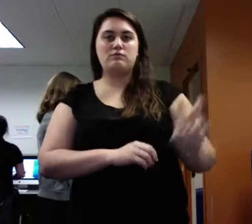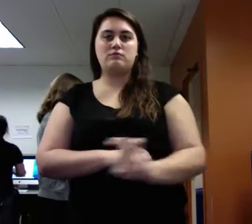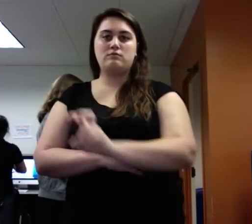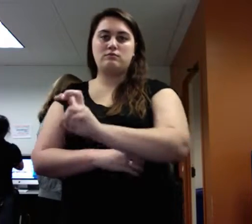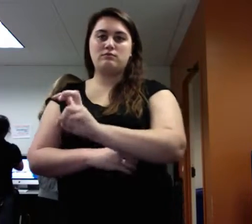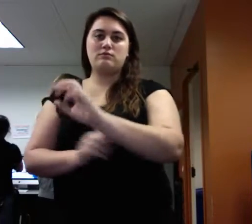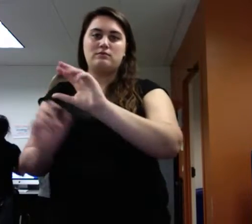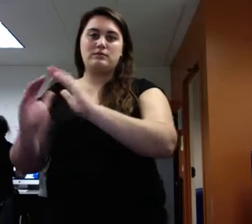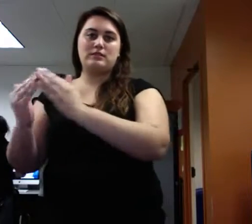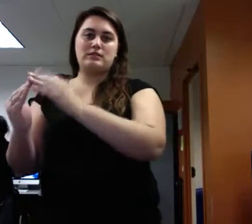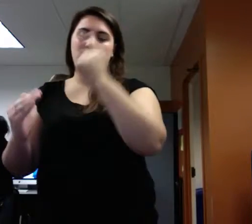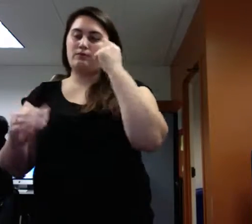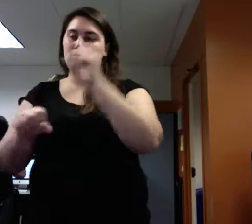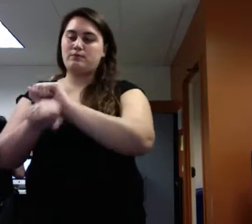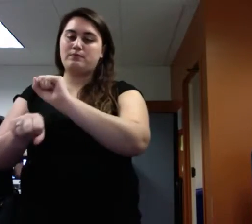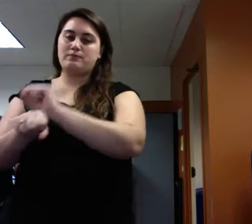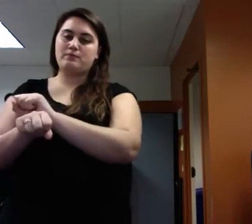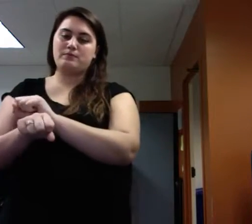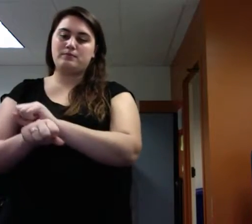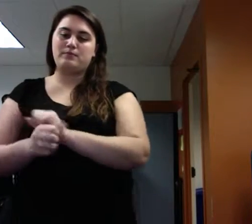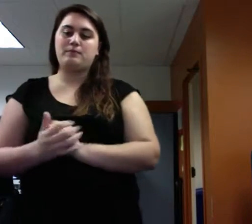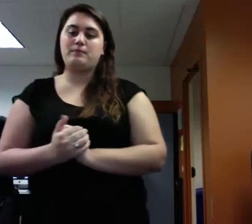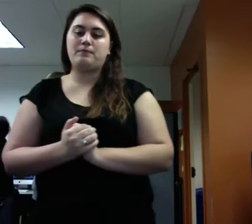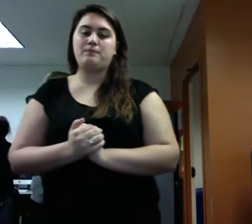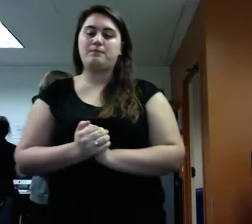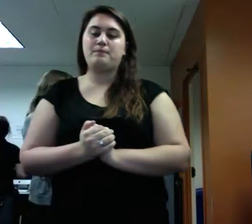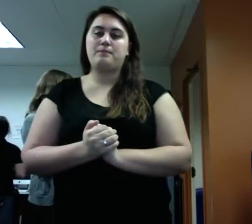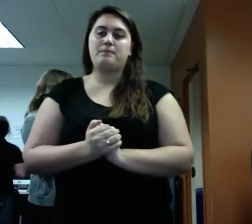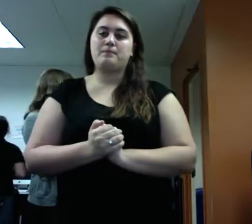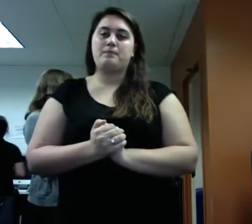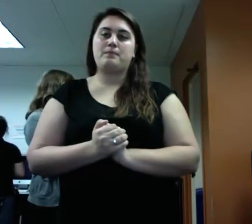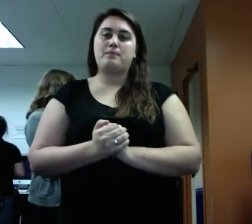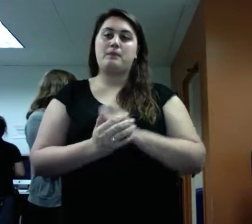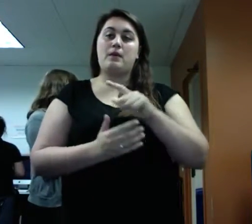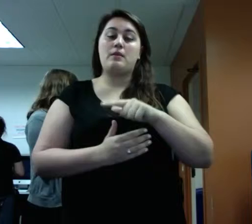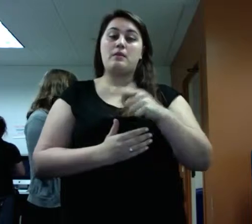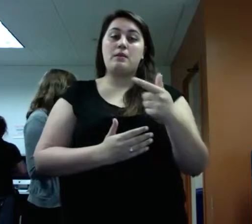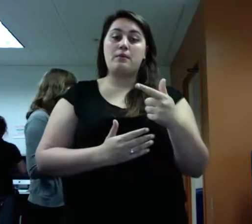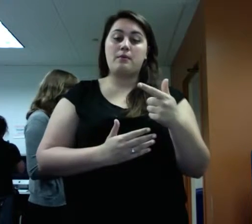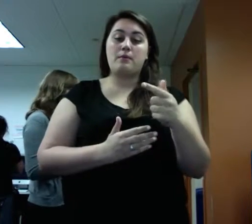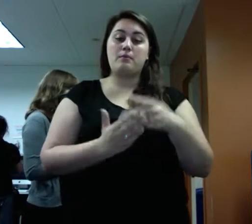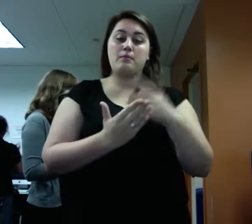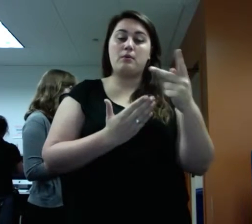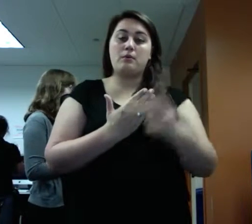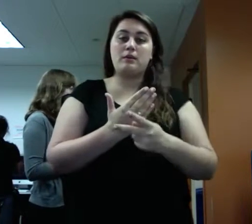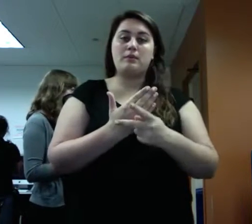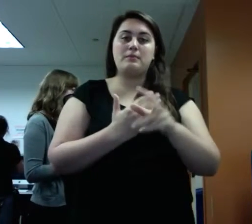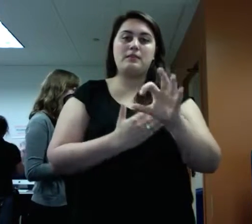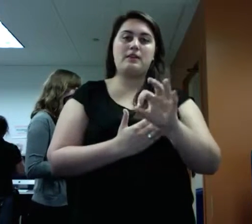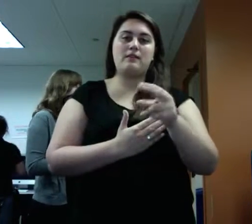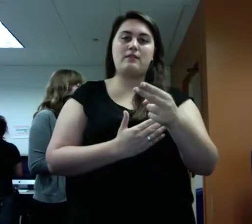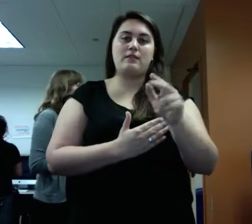Another federal program that encouraged the out-migration of middle-income families was the FHA, Federal Housing